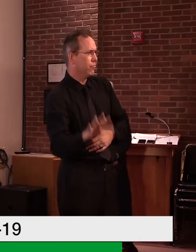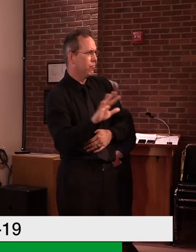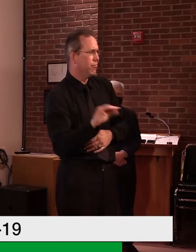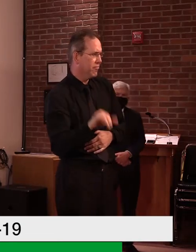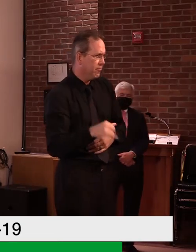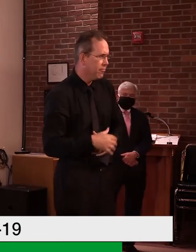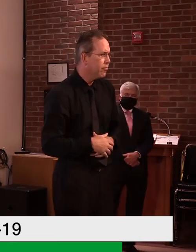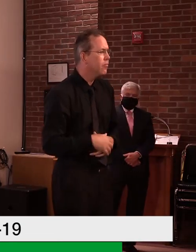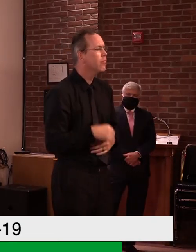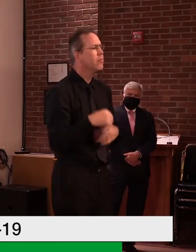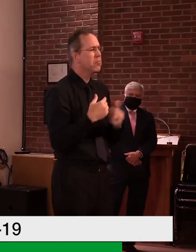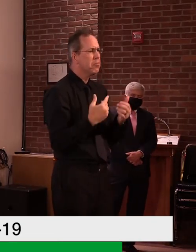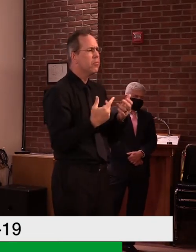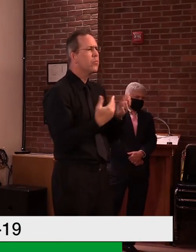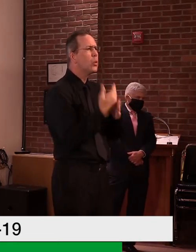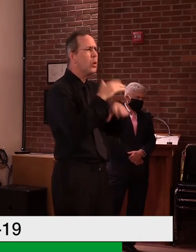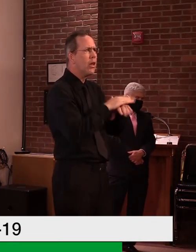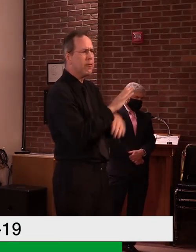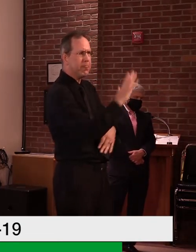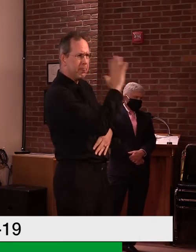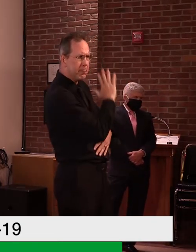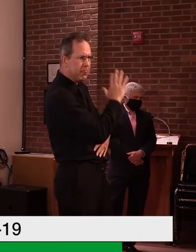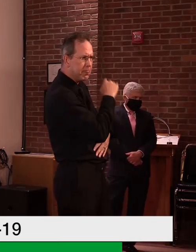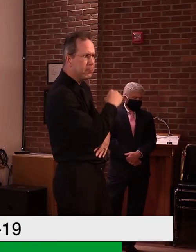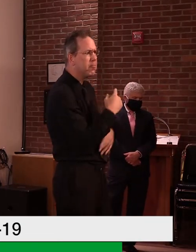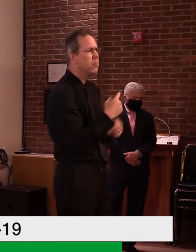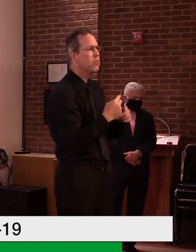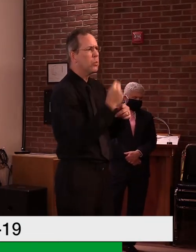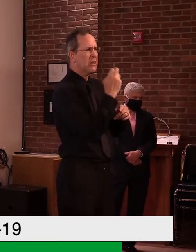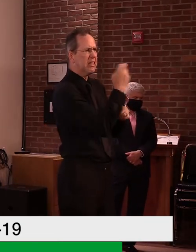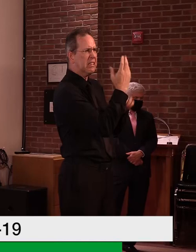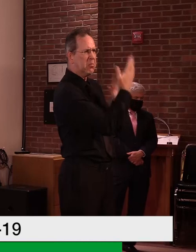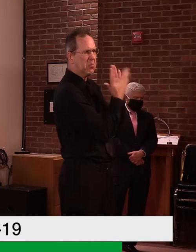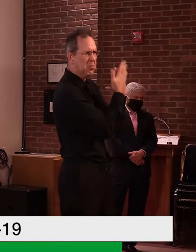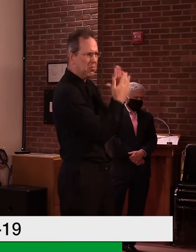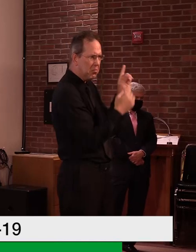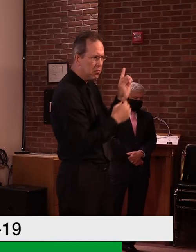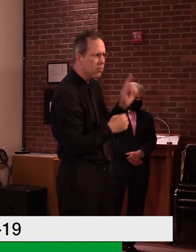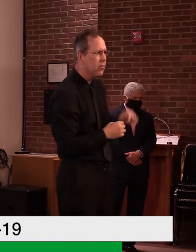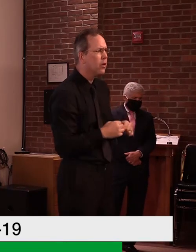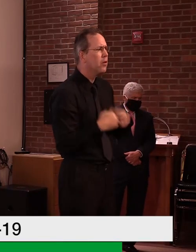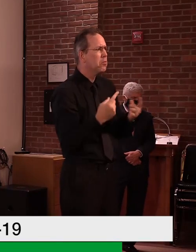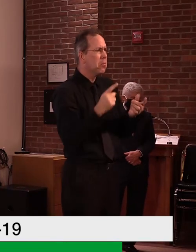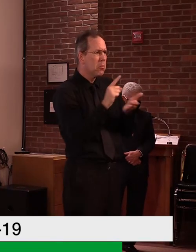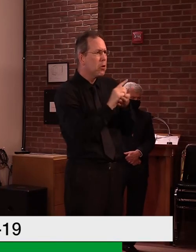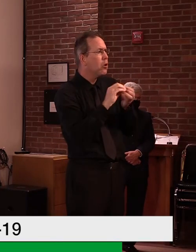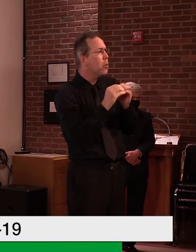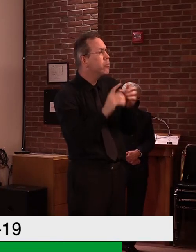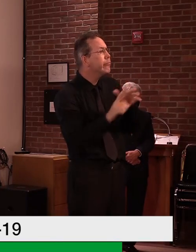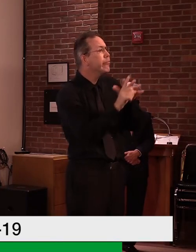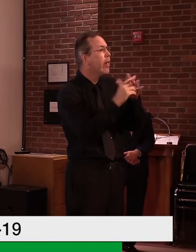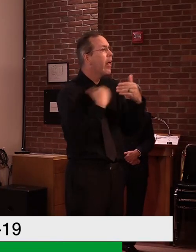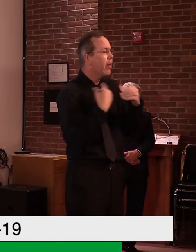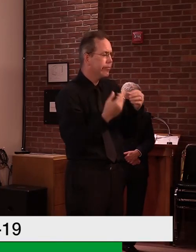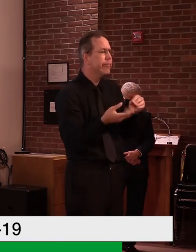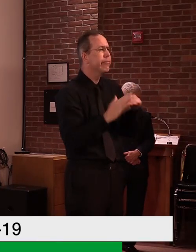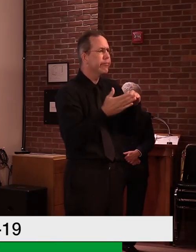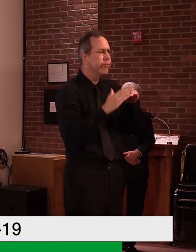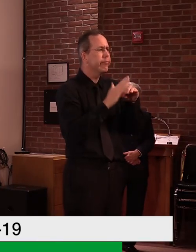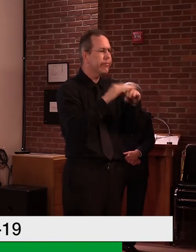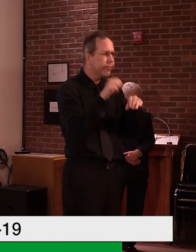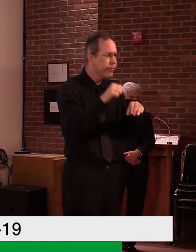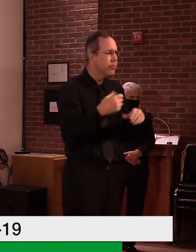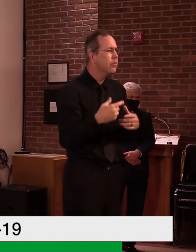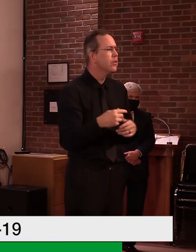our week-over-week new reported cases again grew this week. In the Northeast, we saw new cases rise just